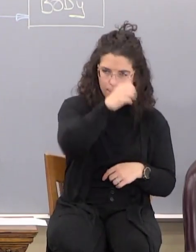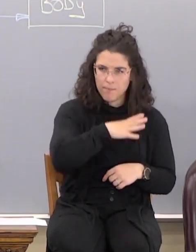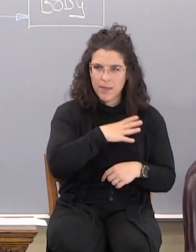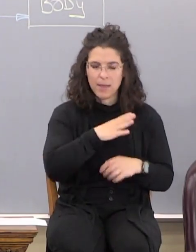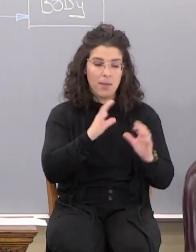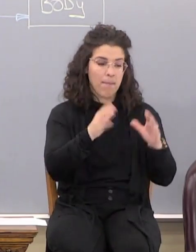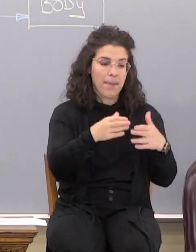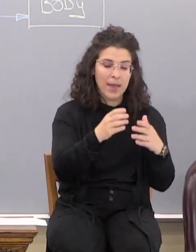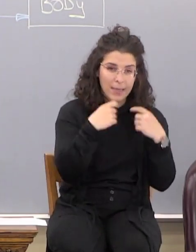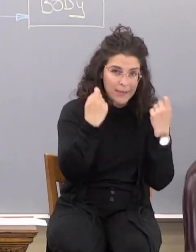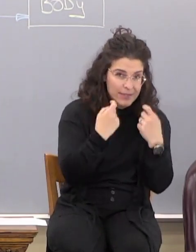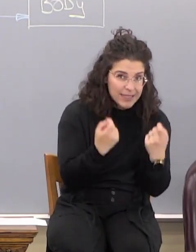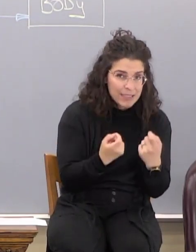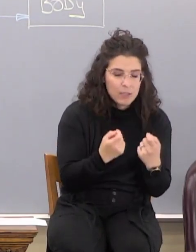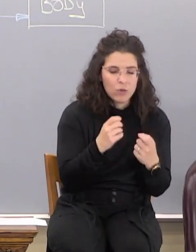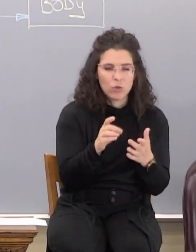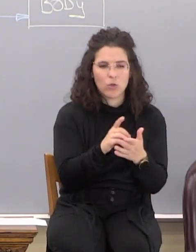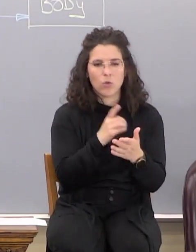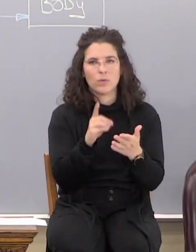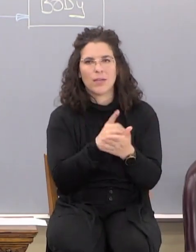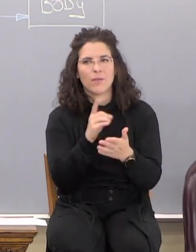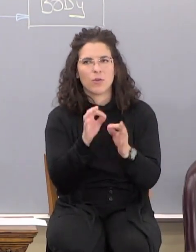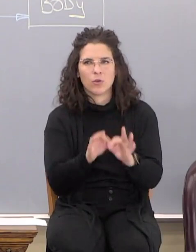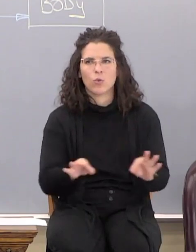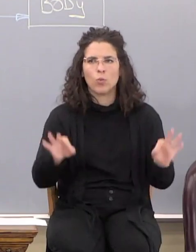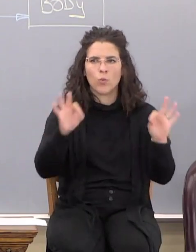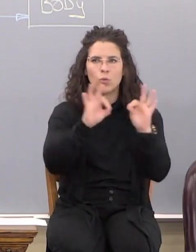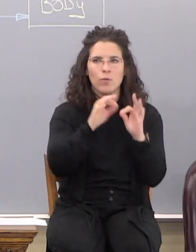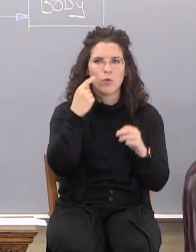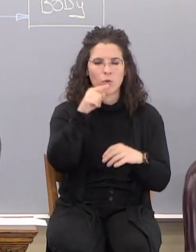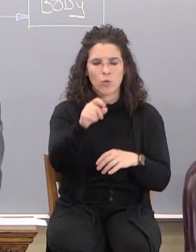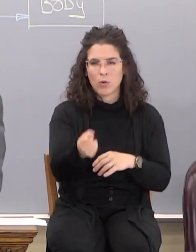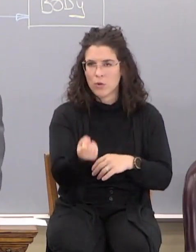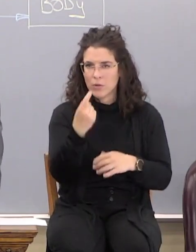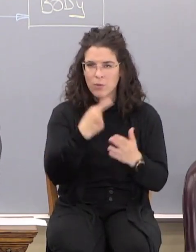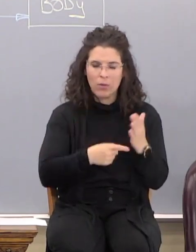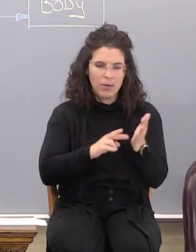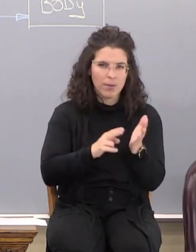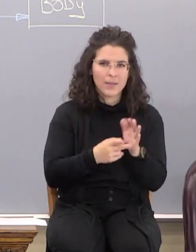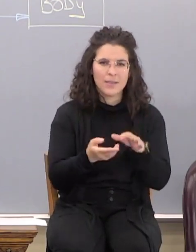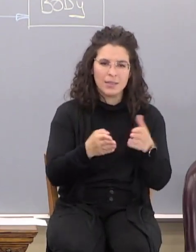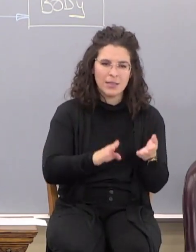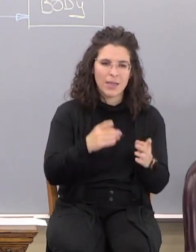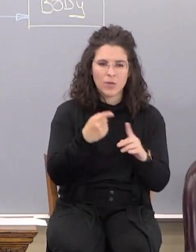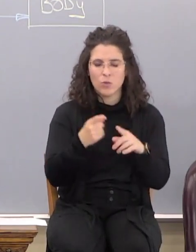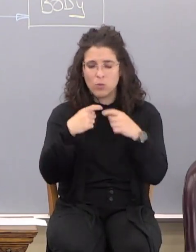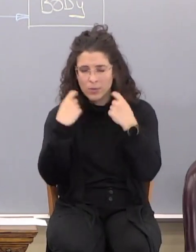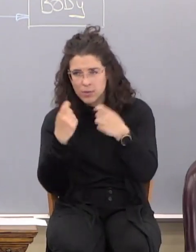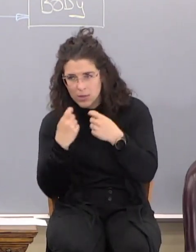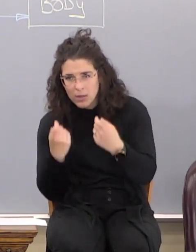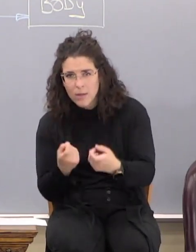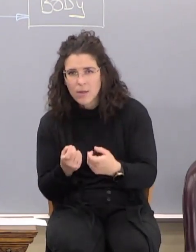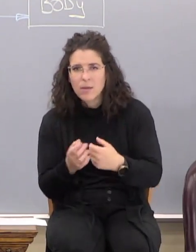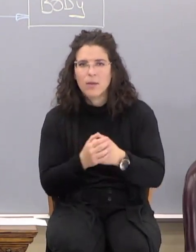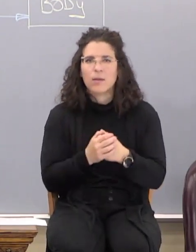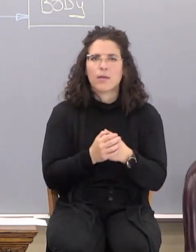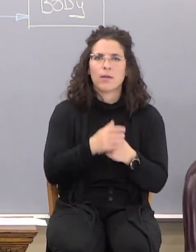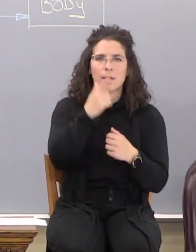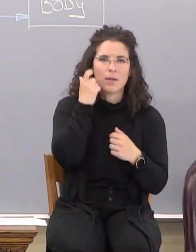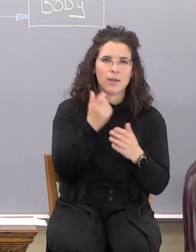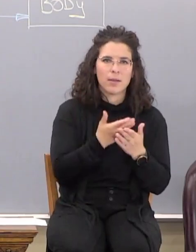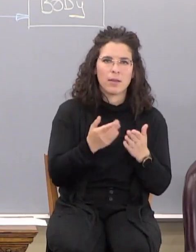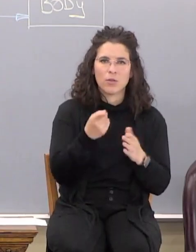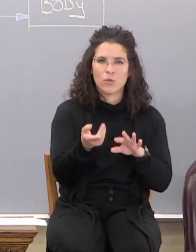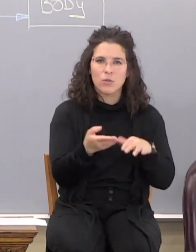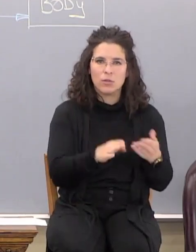of sin, those definitions are critical for you to understand what it means to be dead indeed to sin. Because the things